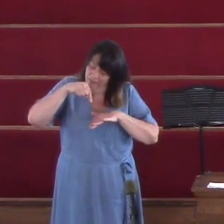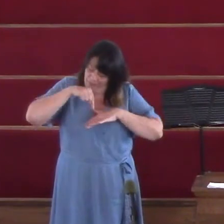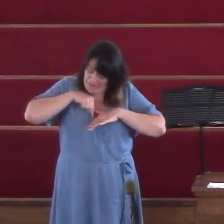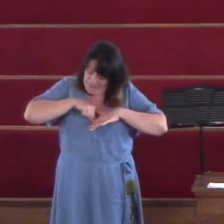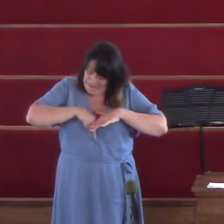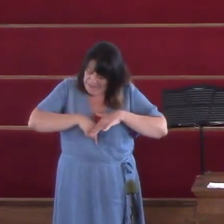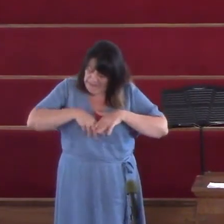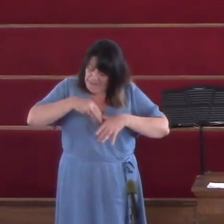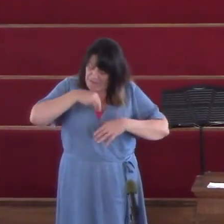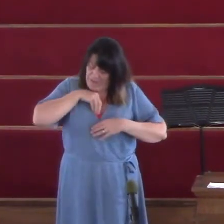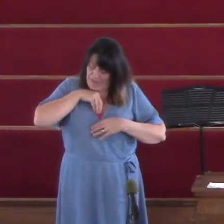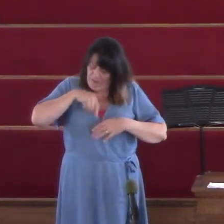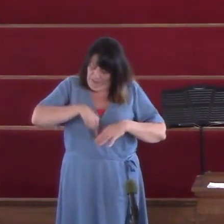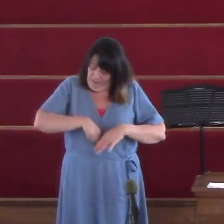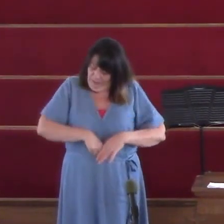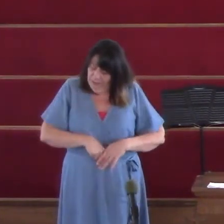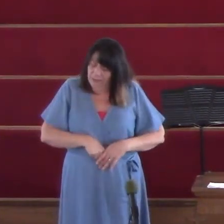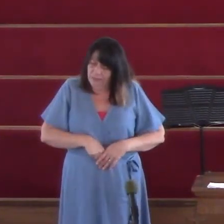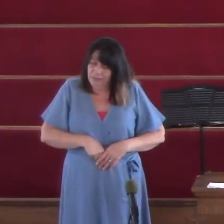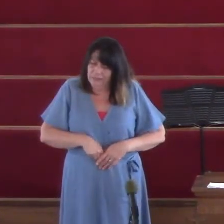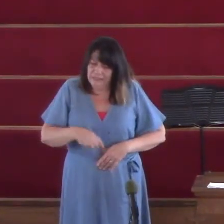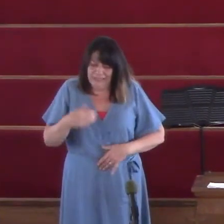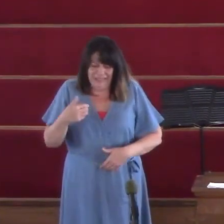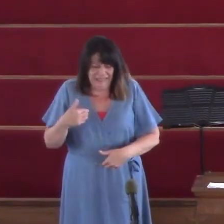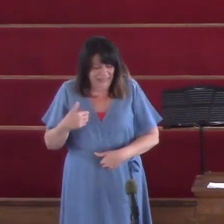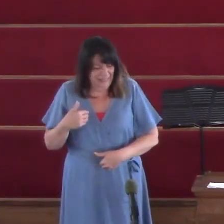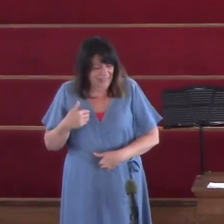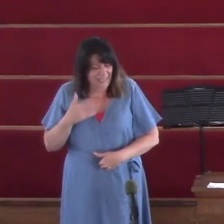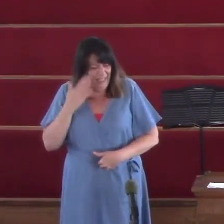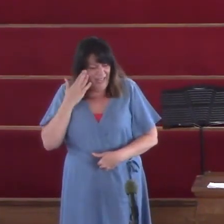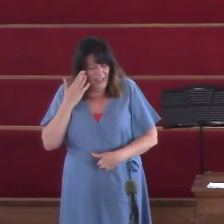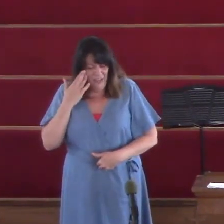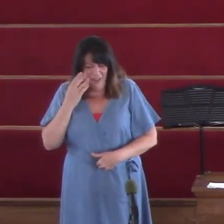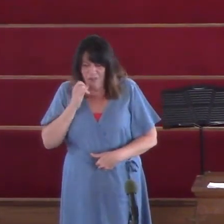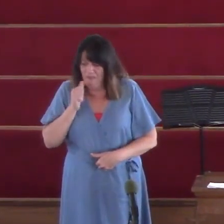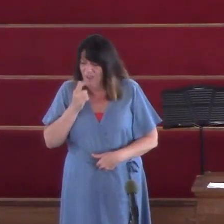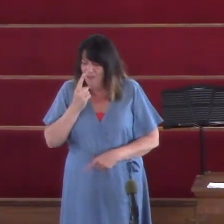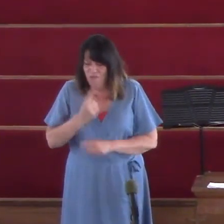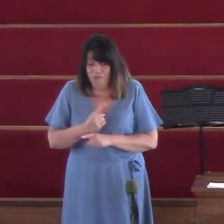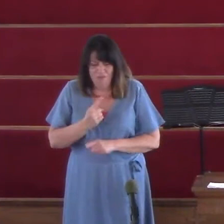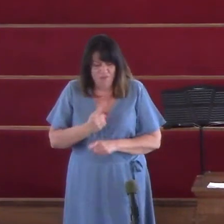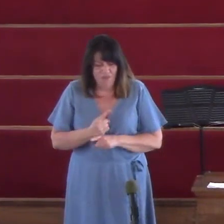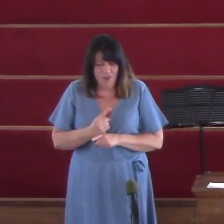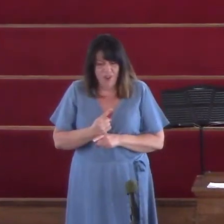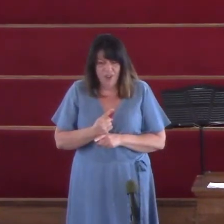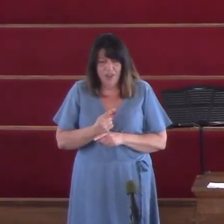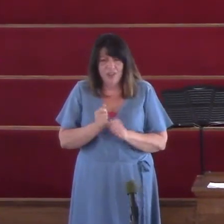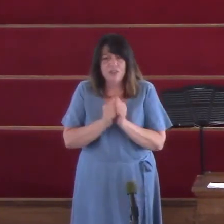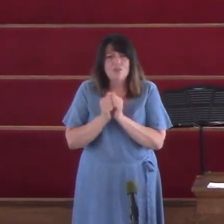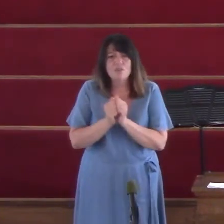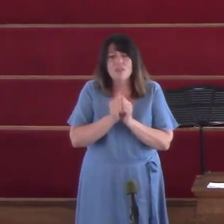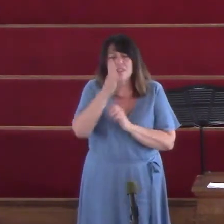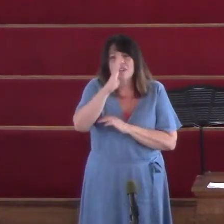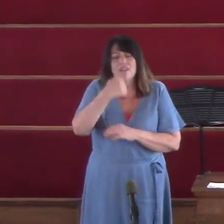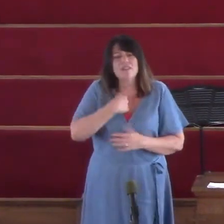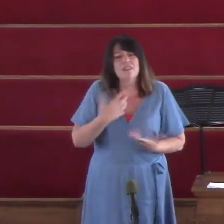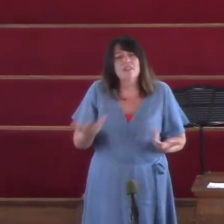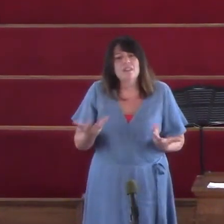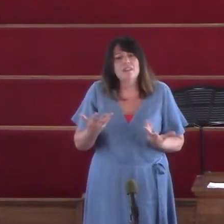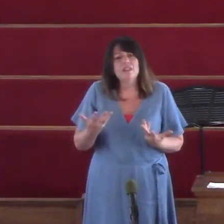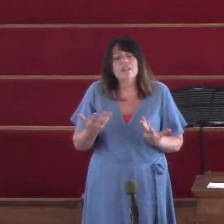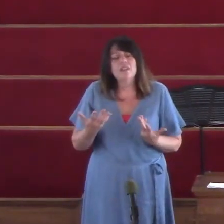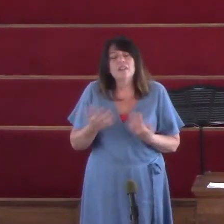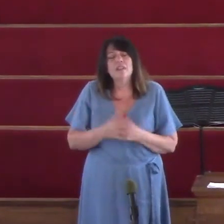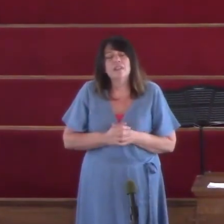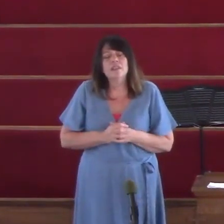soul that led us to know that things weren't right with our God. And yet, my